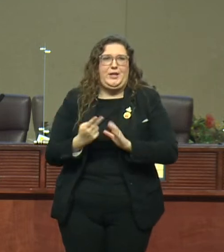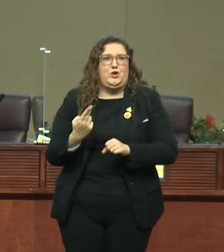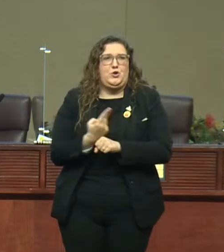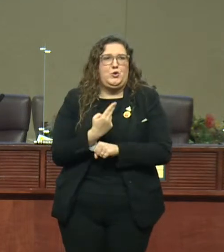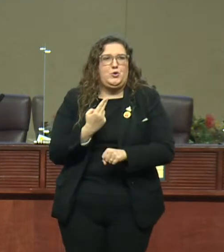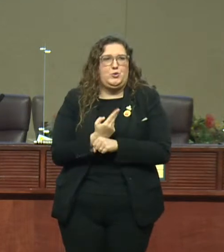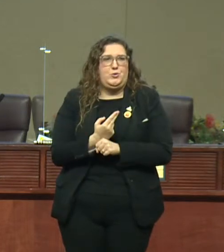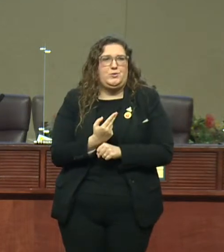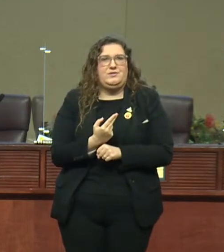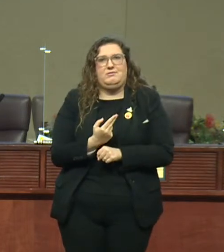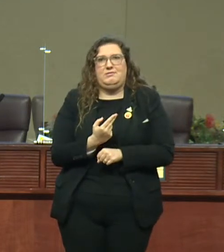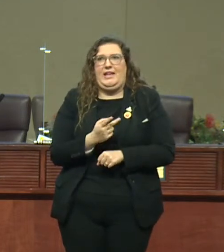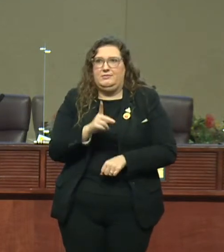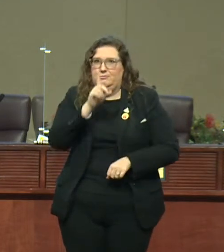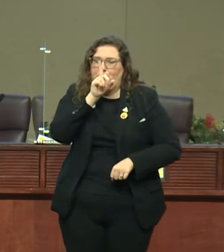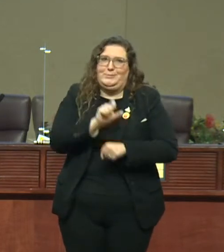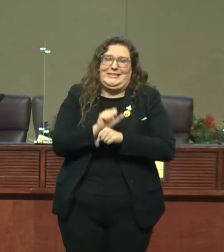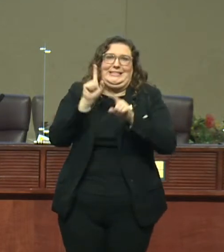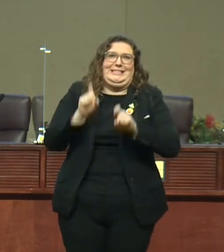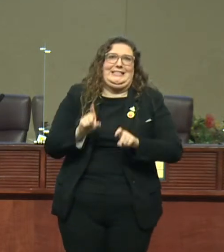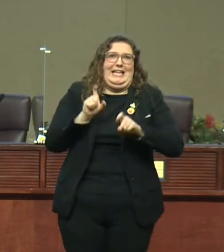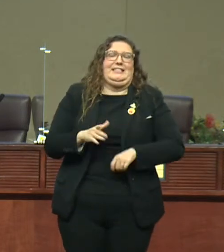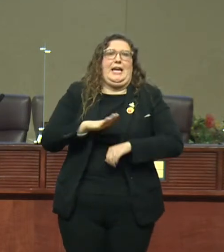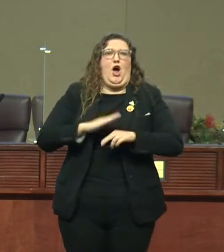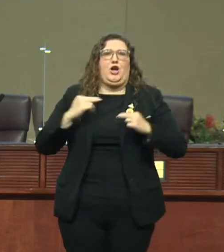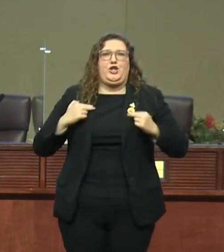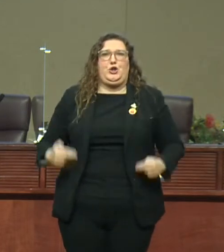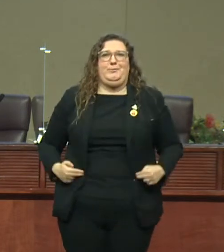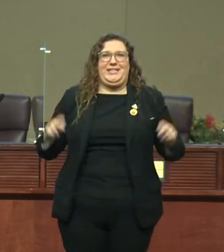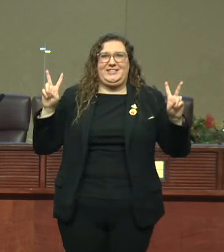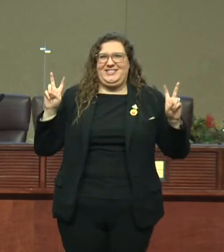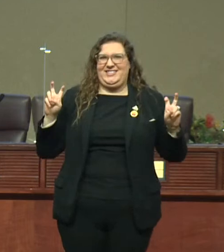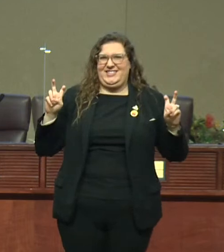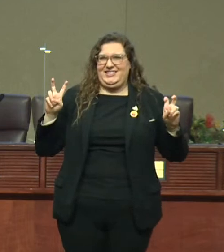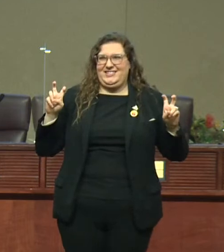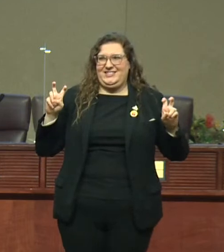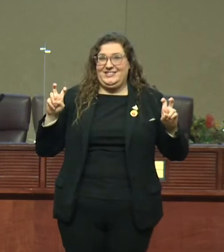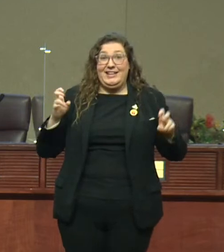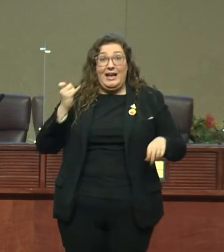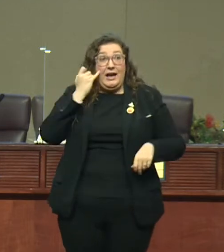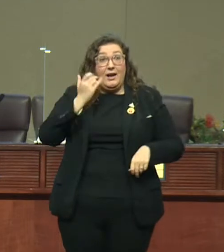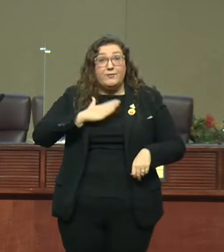consent process. And in that consent process, they will be explained